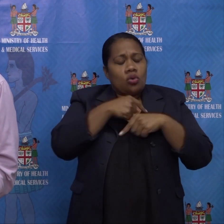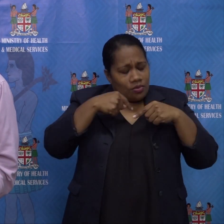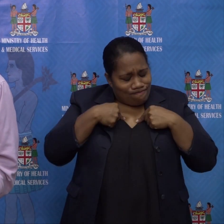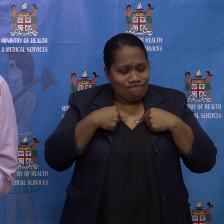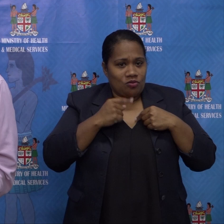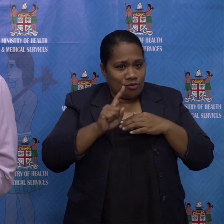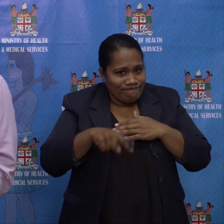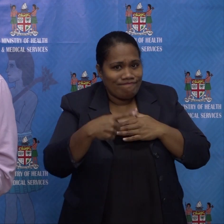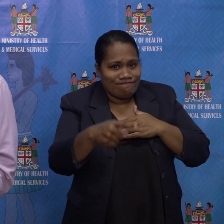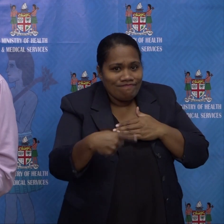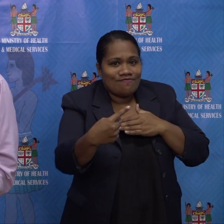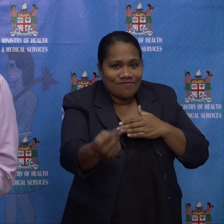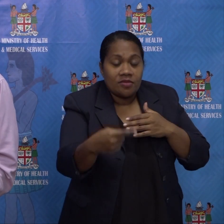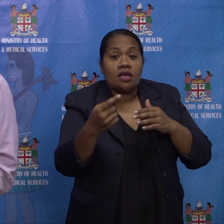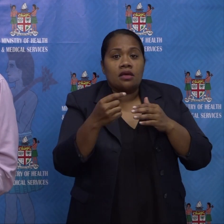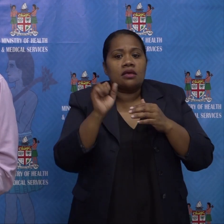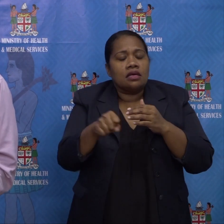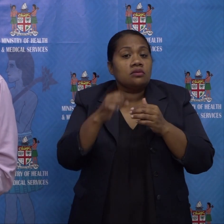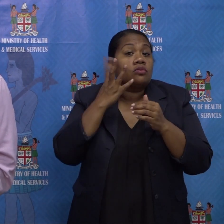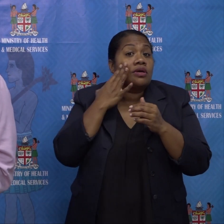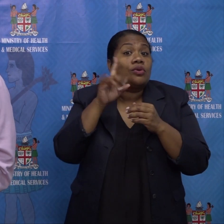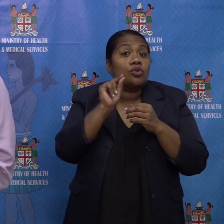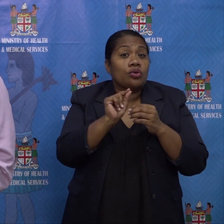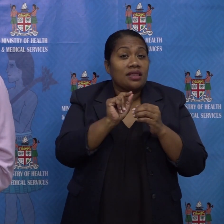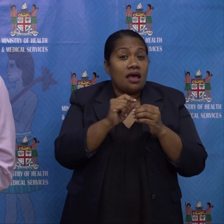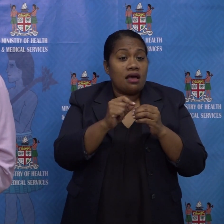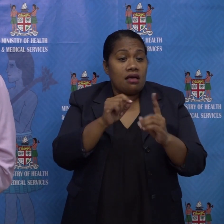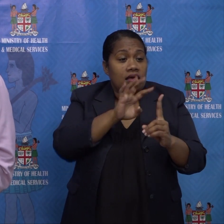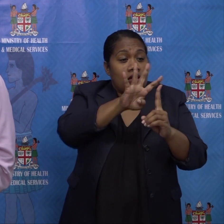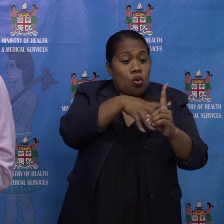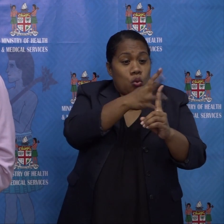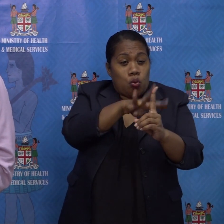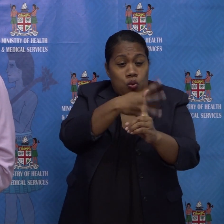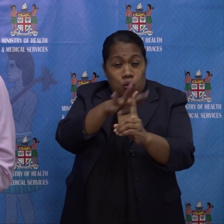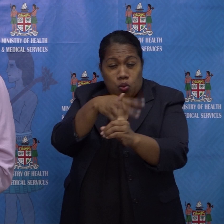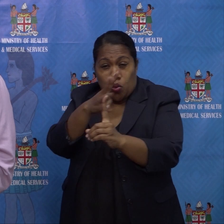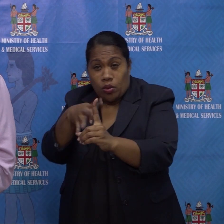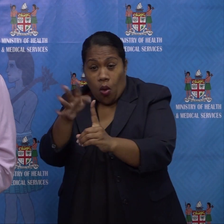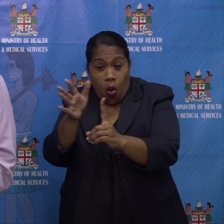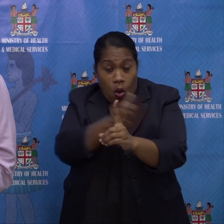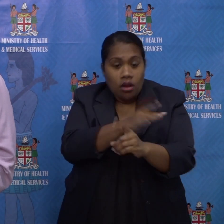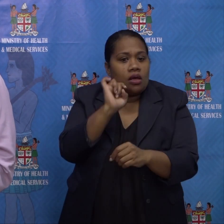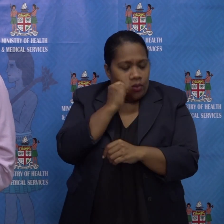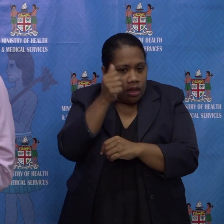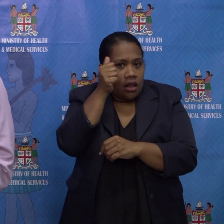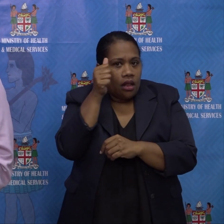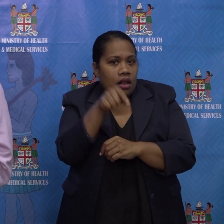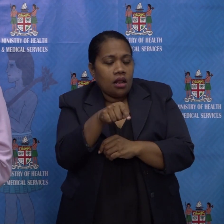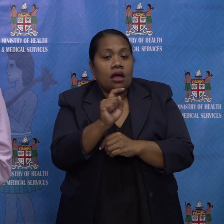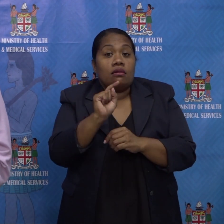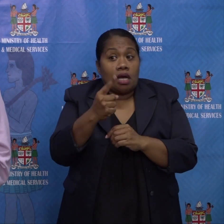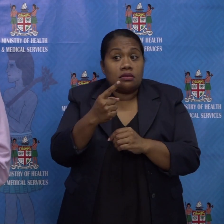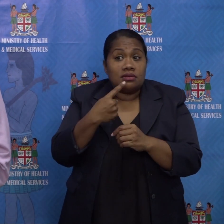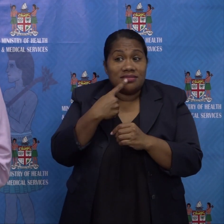response. Definitely, when we're going to do the contact tracing and all that, we will begin to pull that out. But you have to remember, as I mentioned,